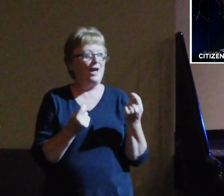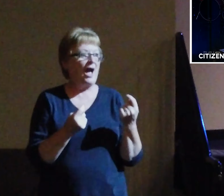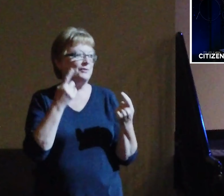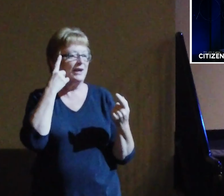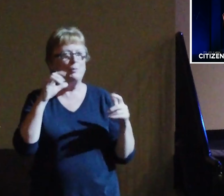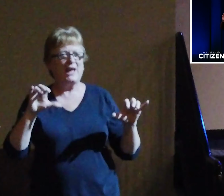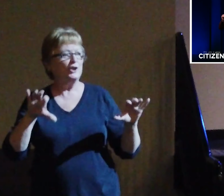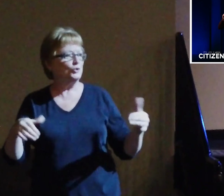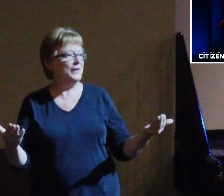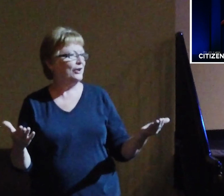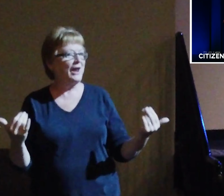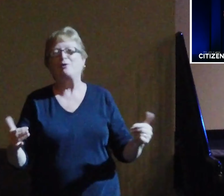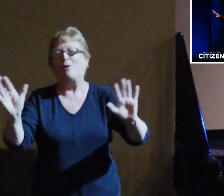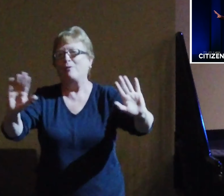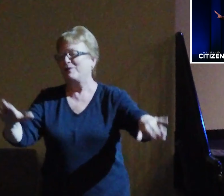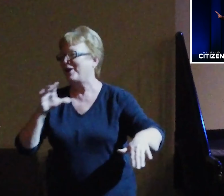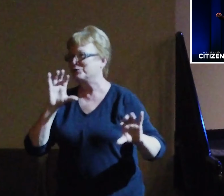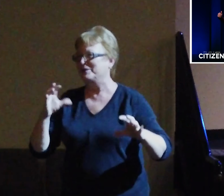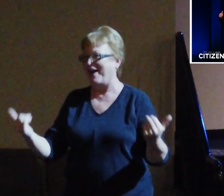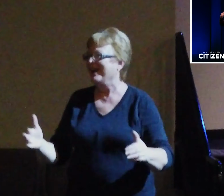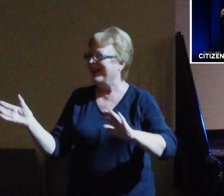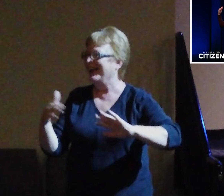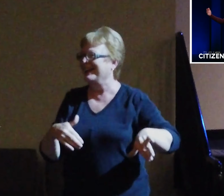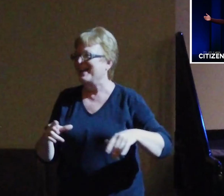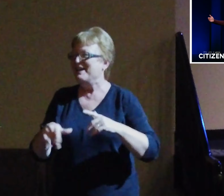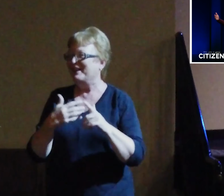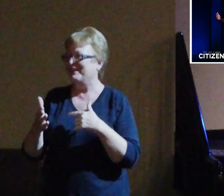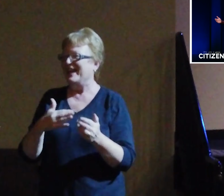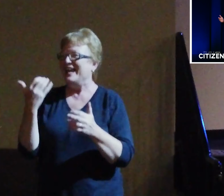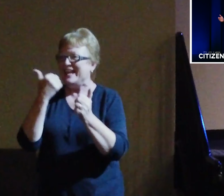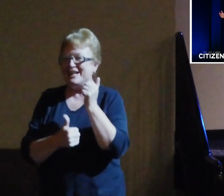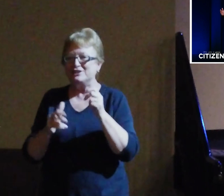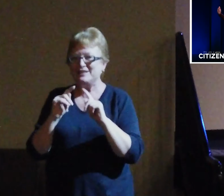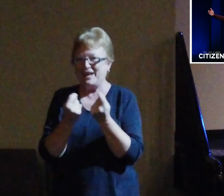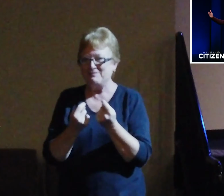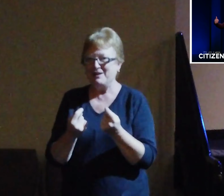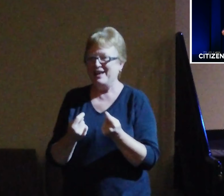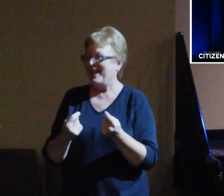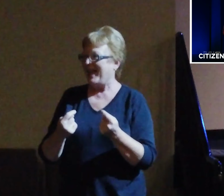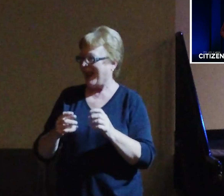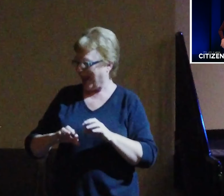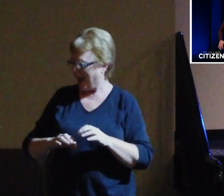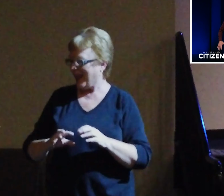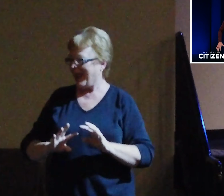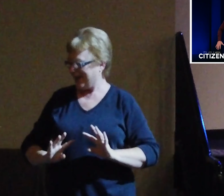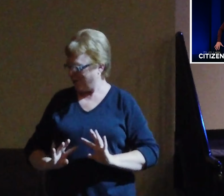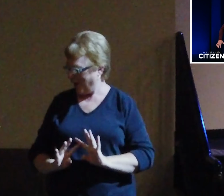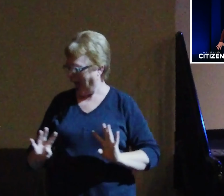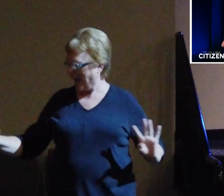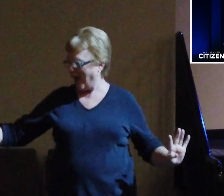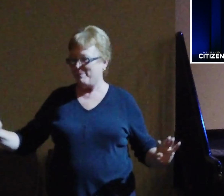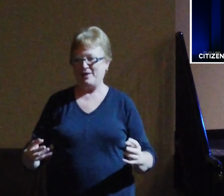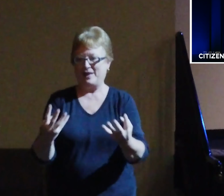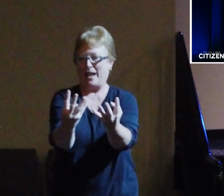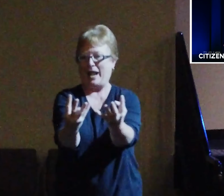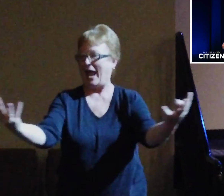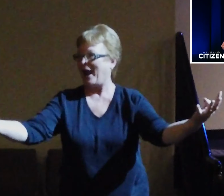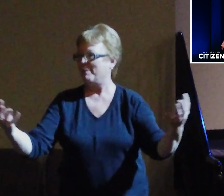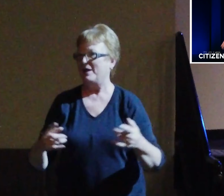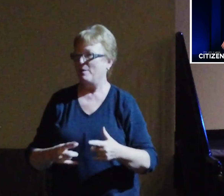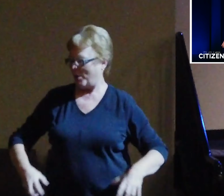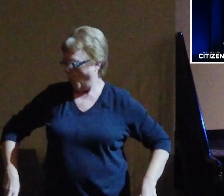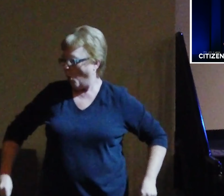do that. No, we're not going to. But it consists of two teams, and each team would line up across from each other, and they would grab hands. You